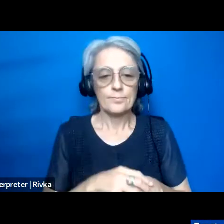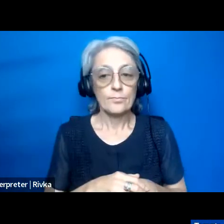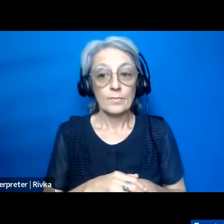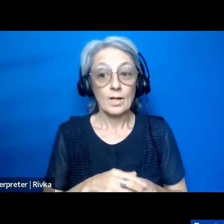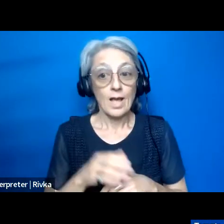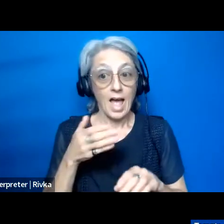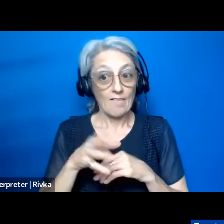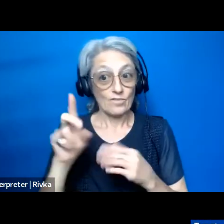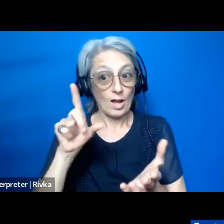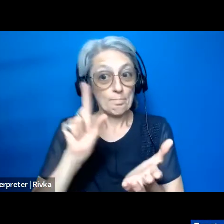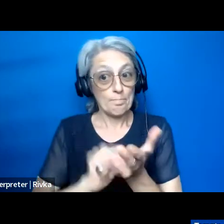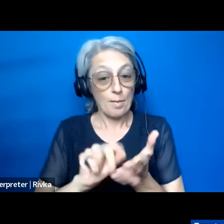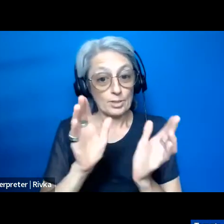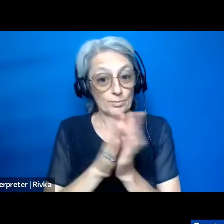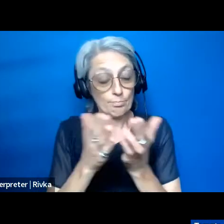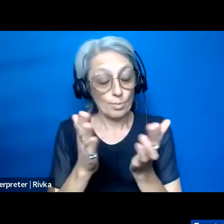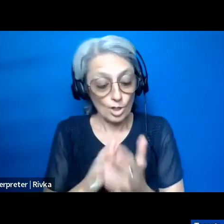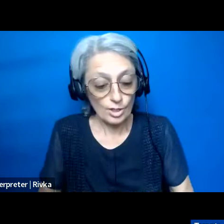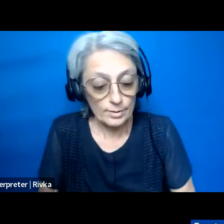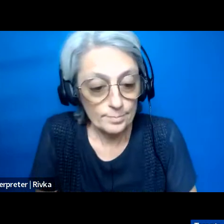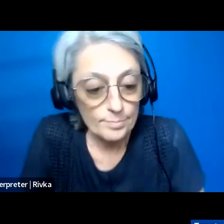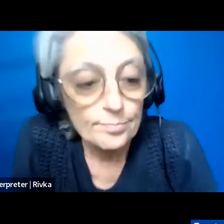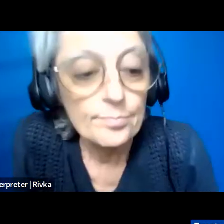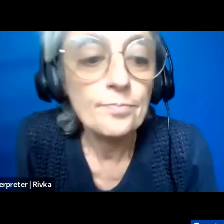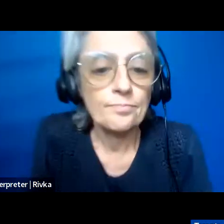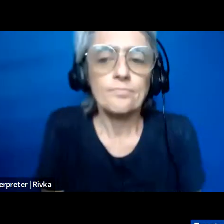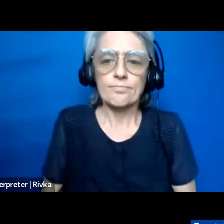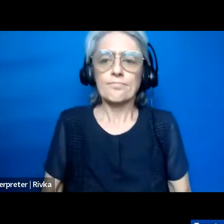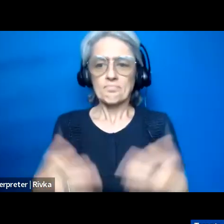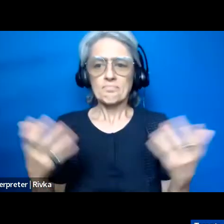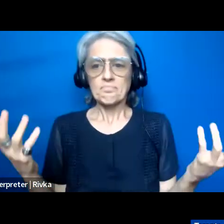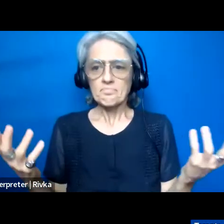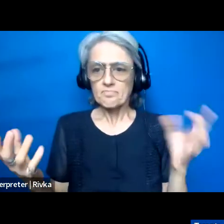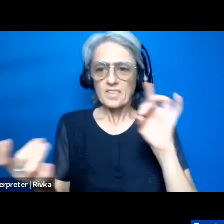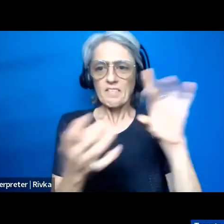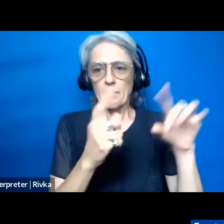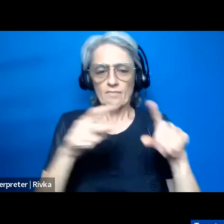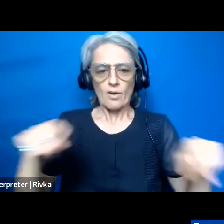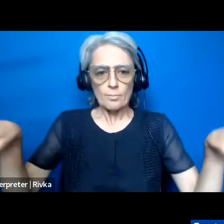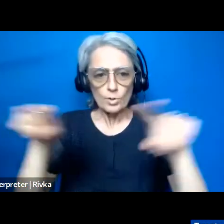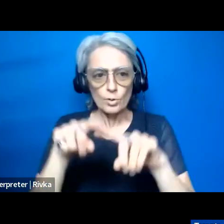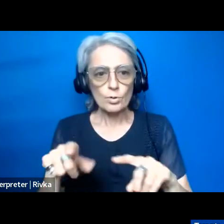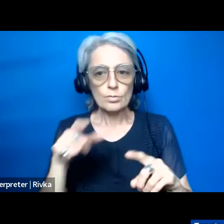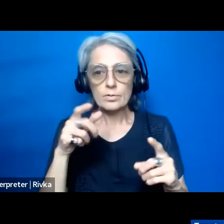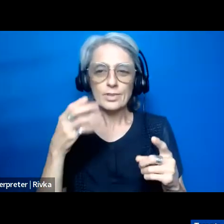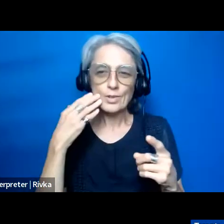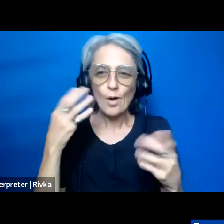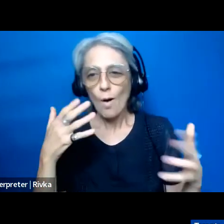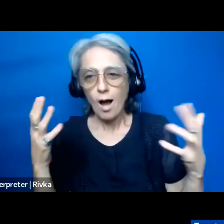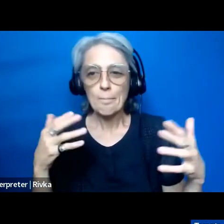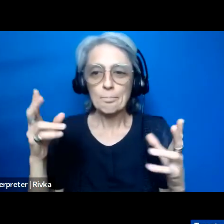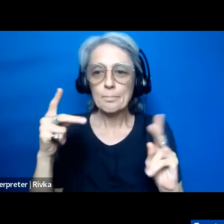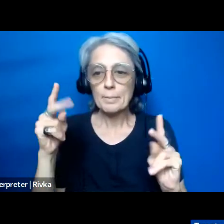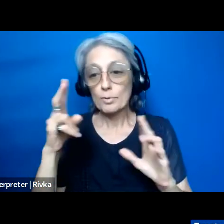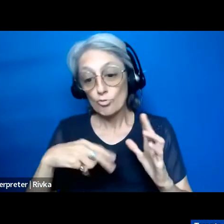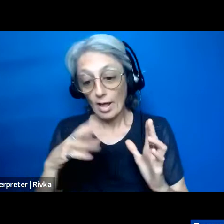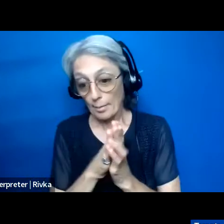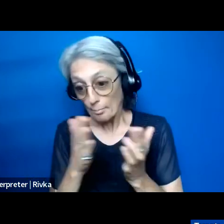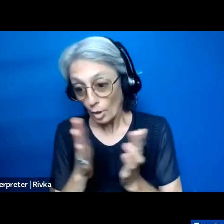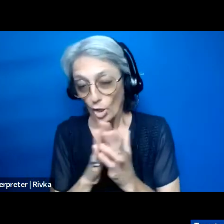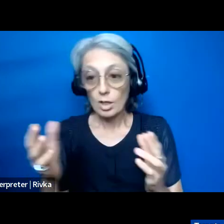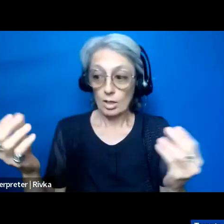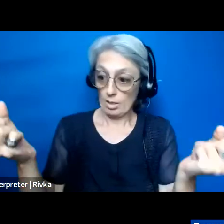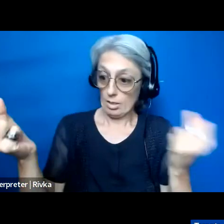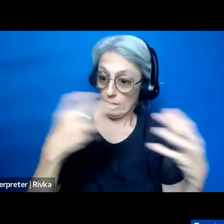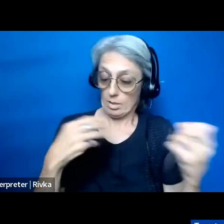what came back to me, and it was feedback from you all and people, you know, people who read the book, what came back to me that was that I was